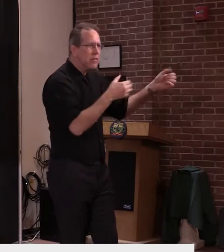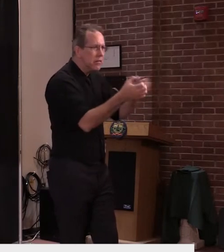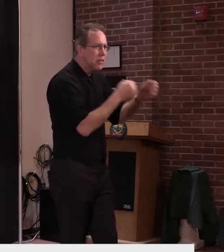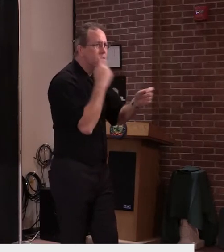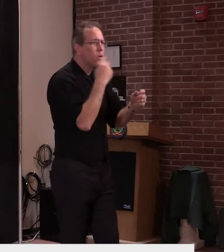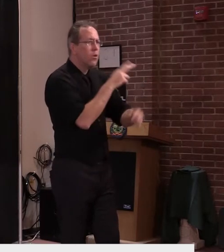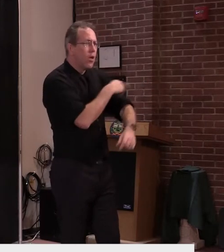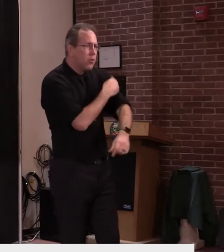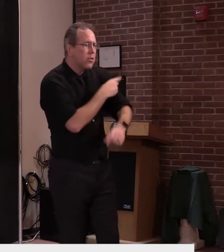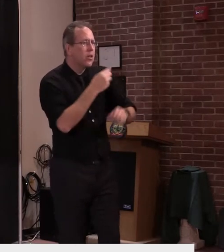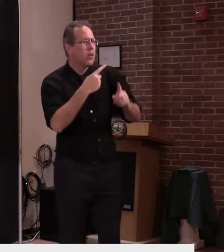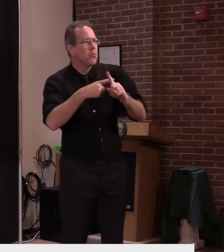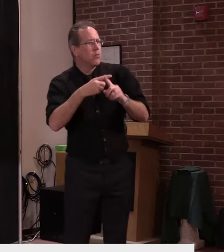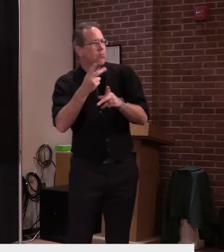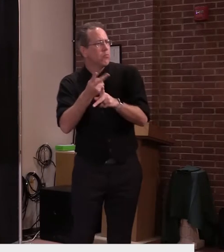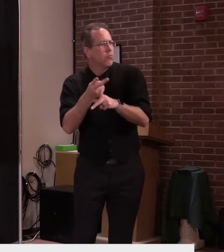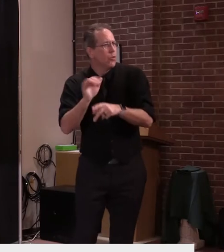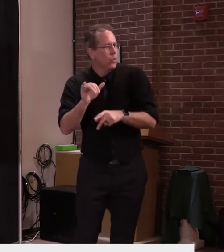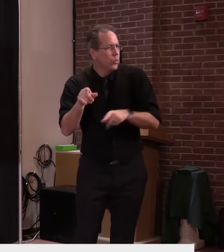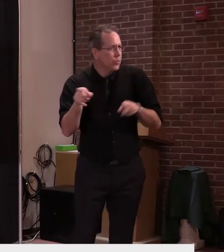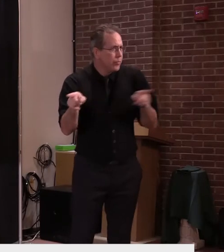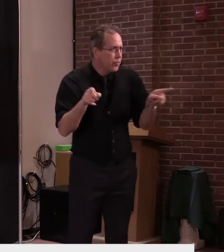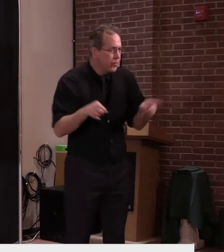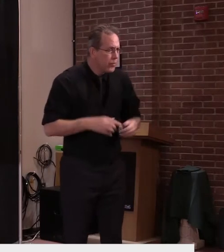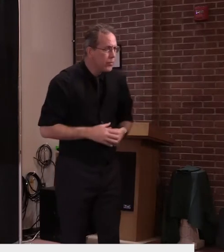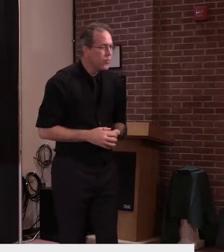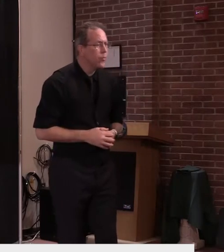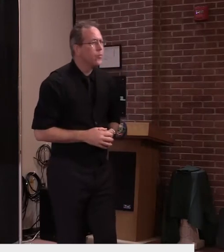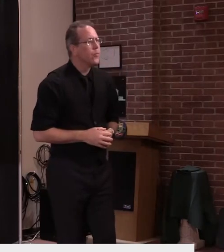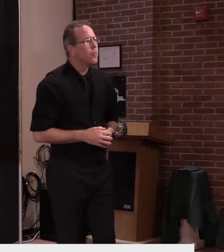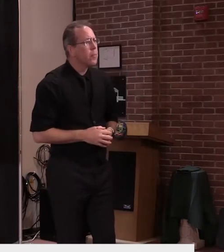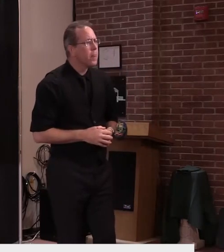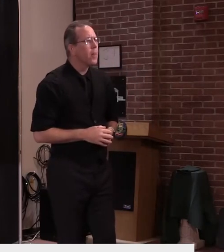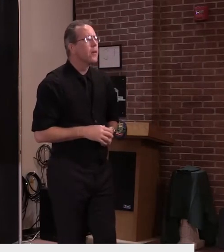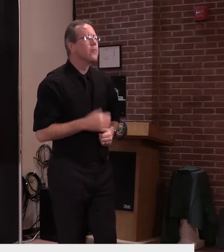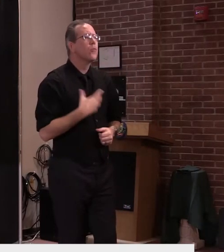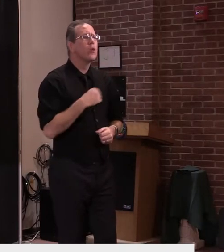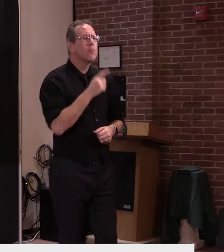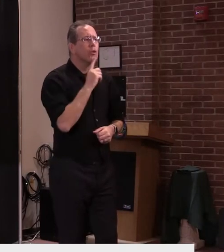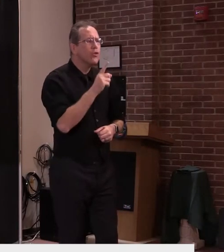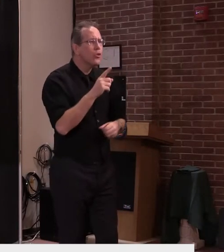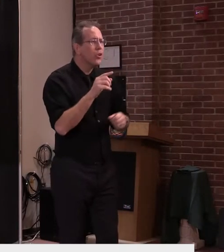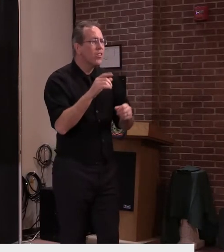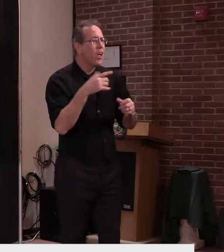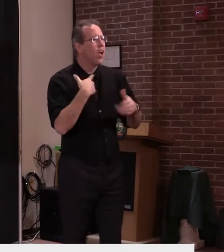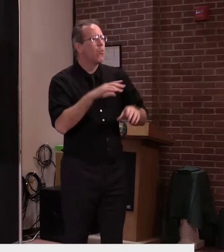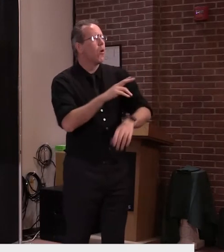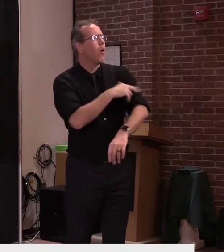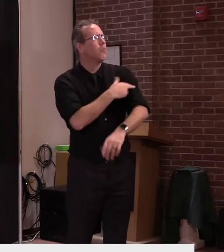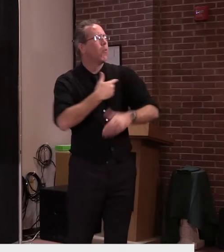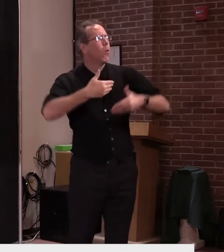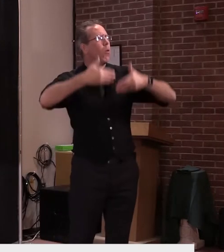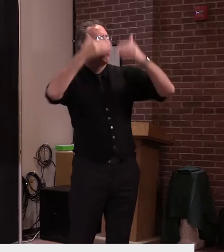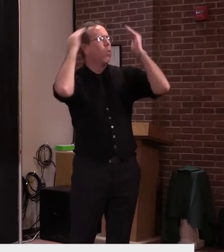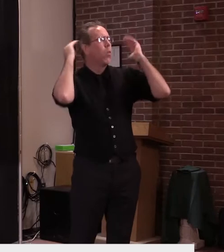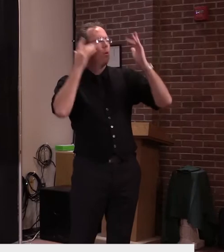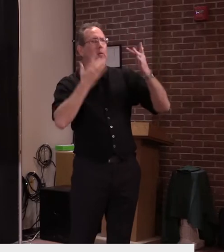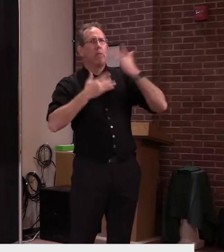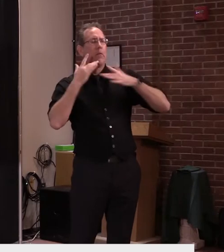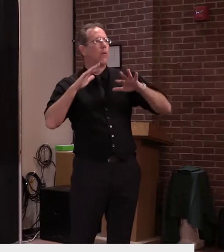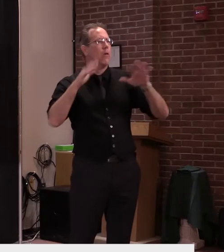you can do to ensure hospitalizations are kept under control is to get vaccinated and get